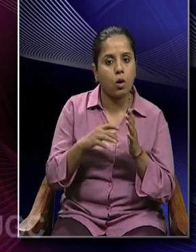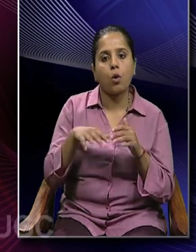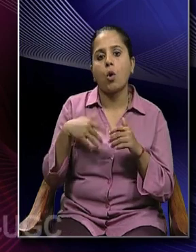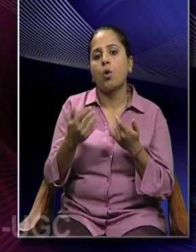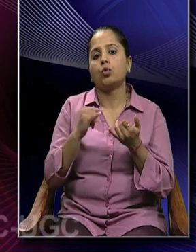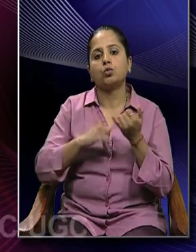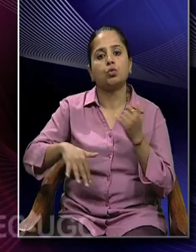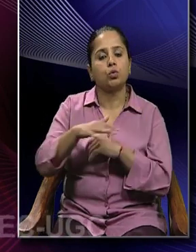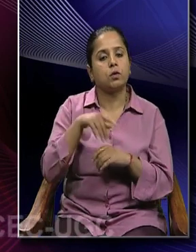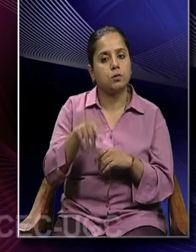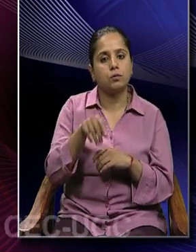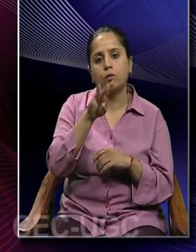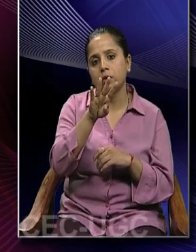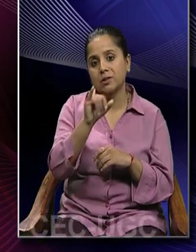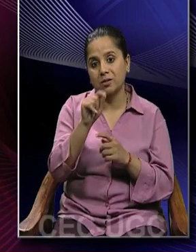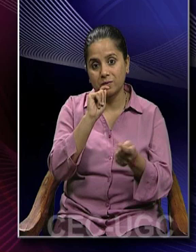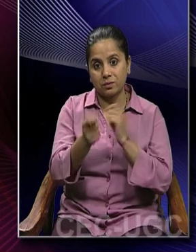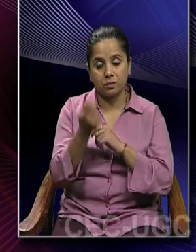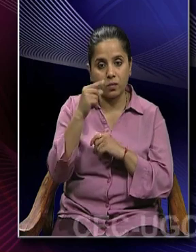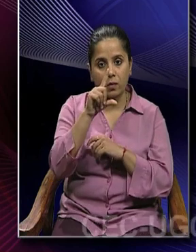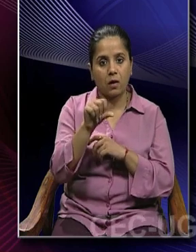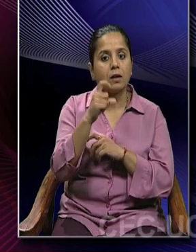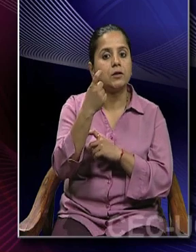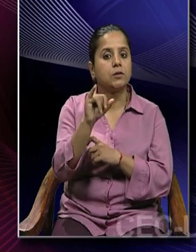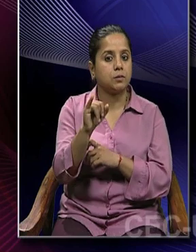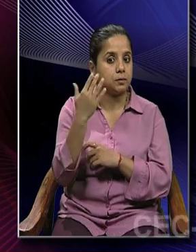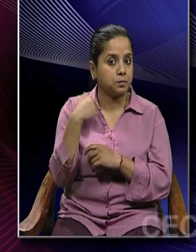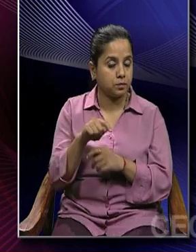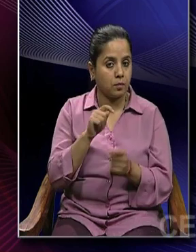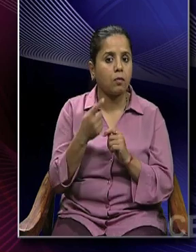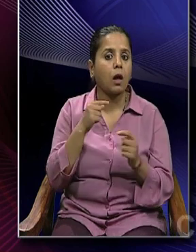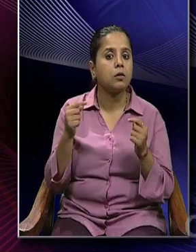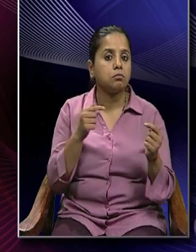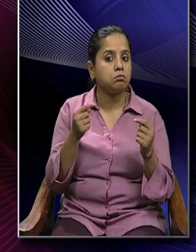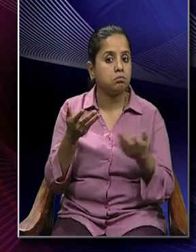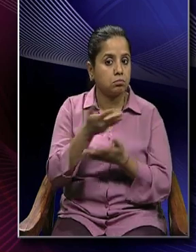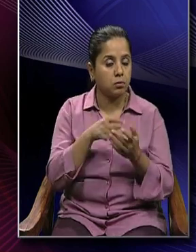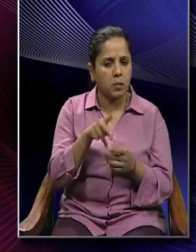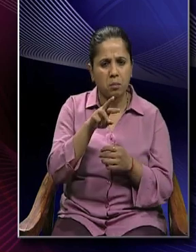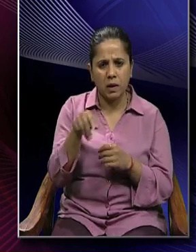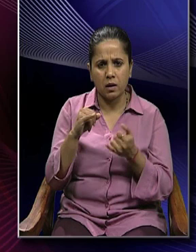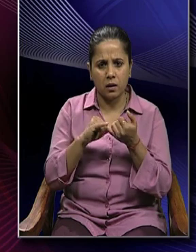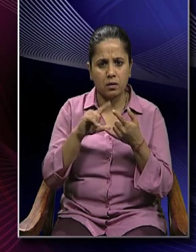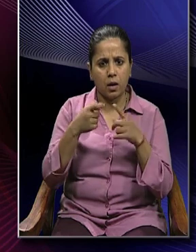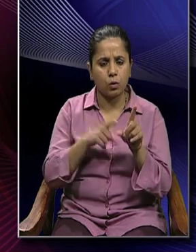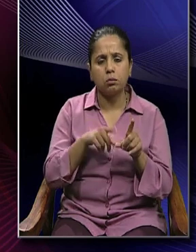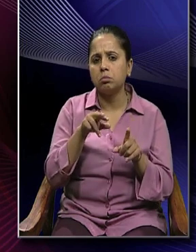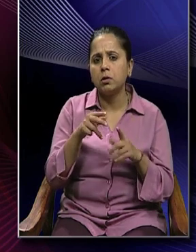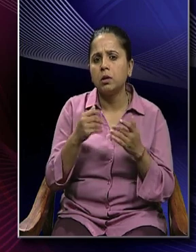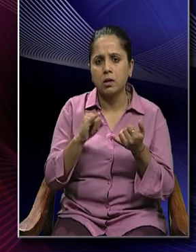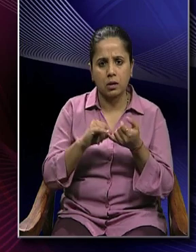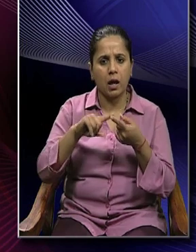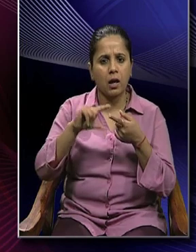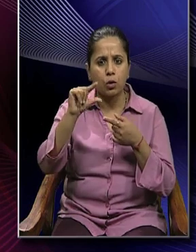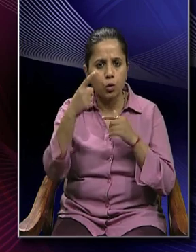being added by the 42nd Amendment in 1976, and there is a debate with regard to the meaning of secular in India, because